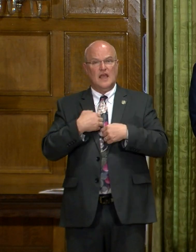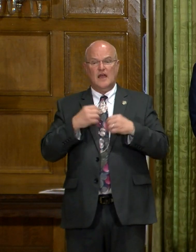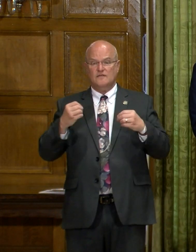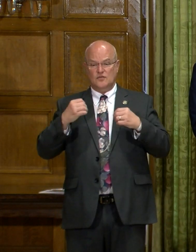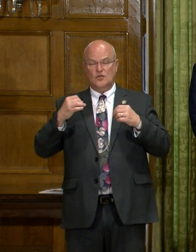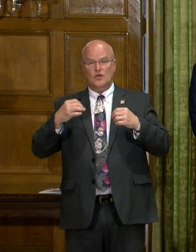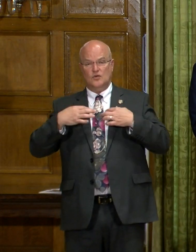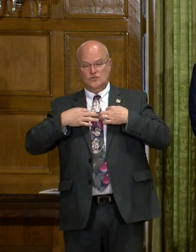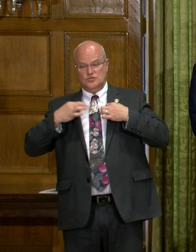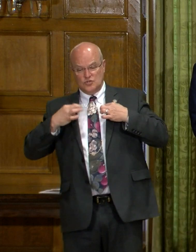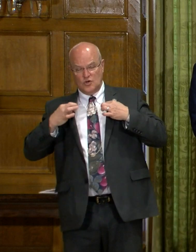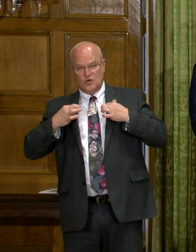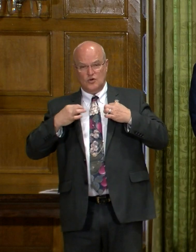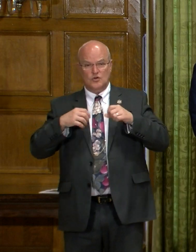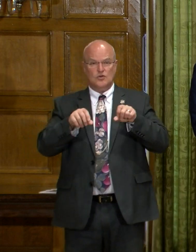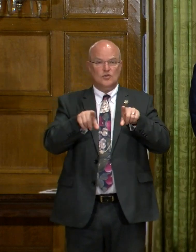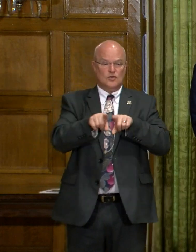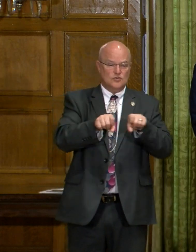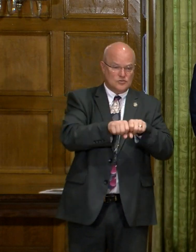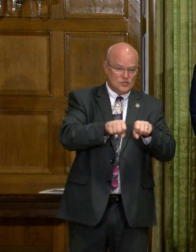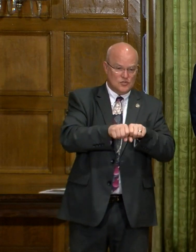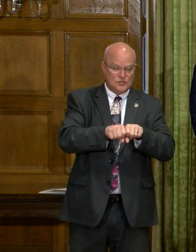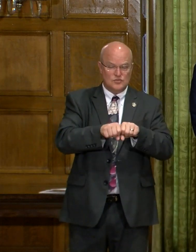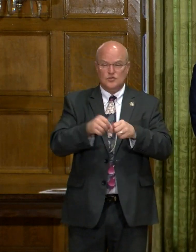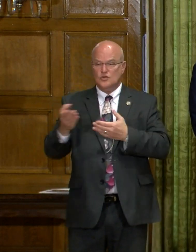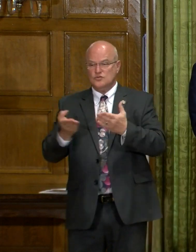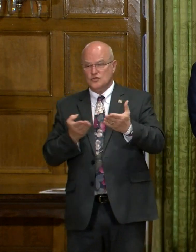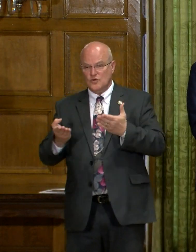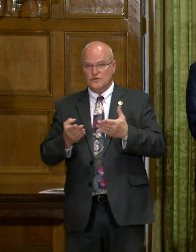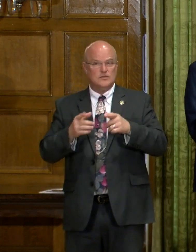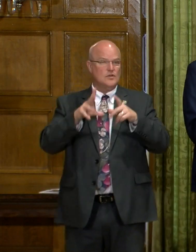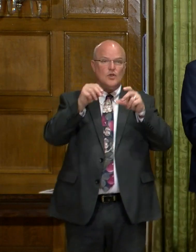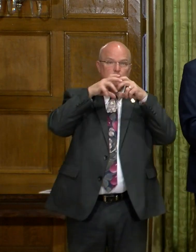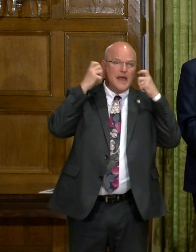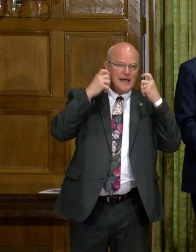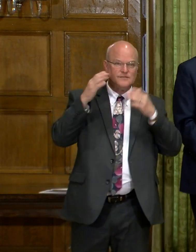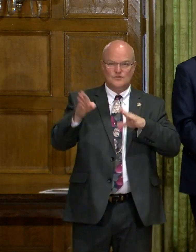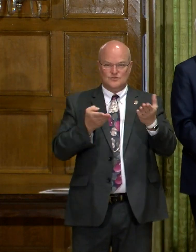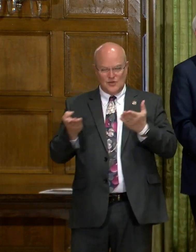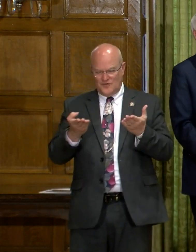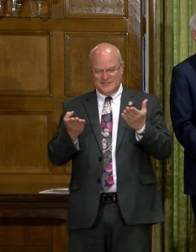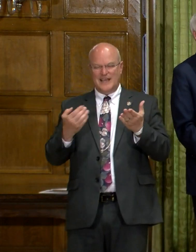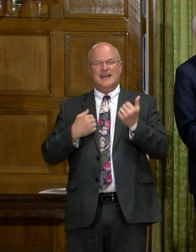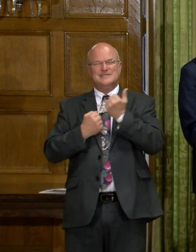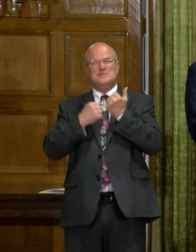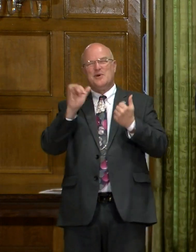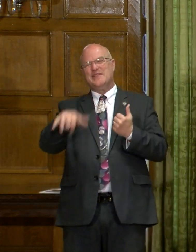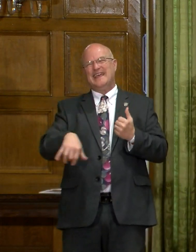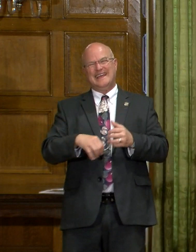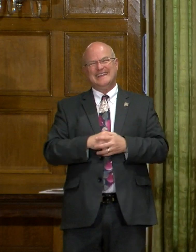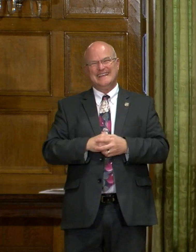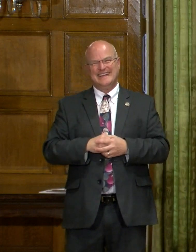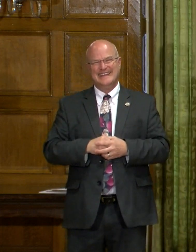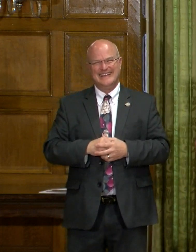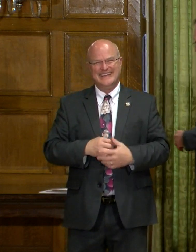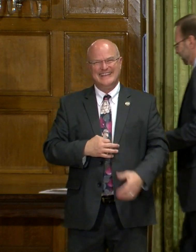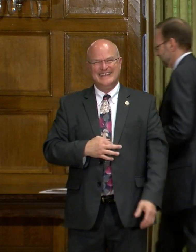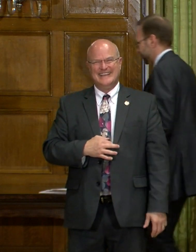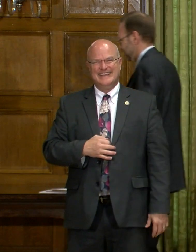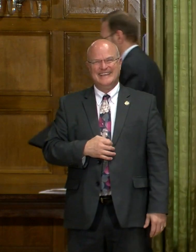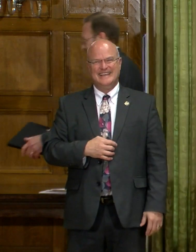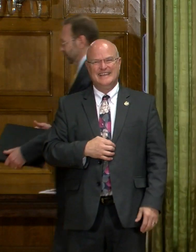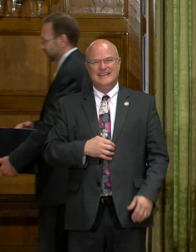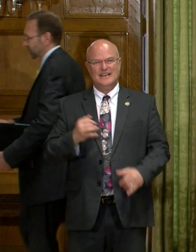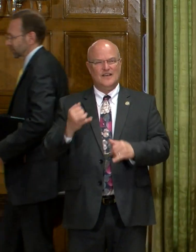no shirt, no shoes, no service. Well, no shirt, no shoes, no mask, no service. I'd be fully supportive of that.